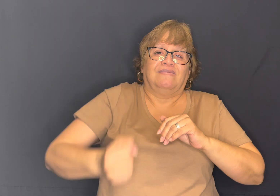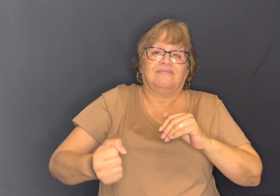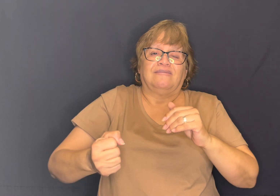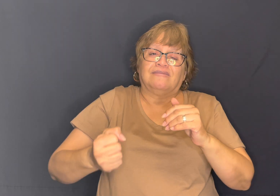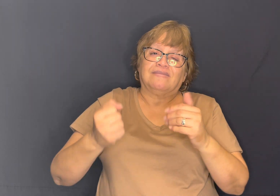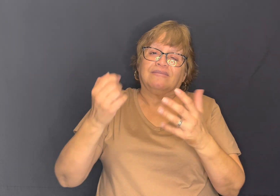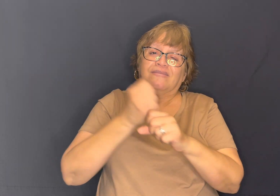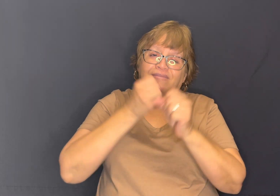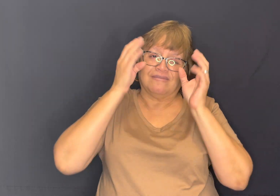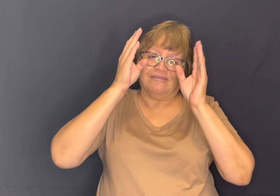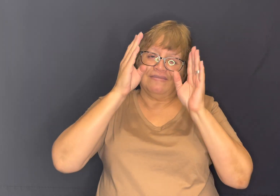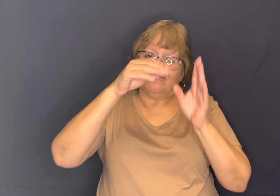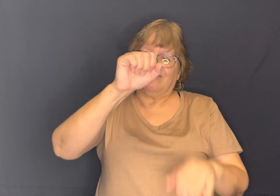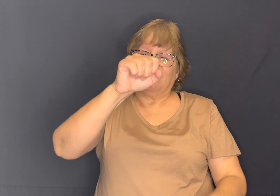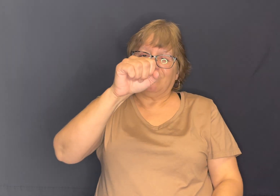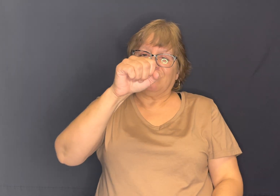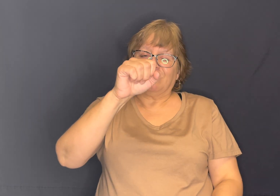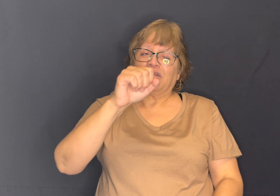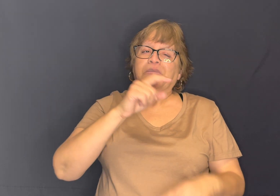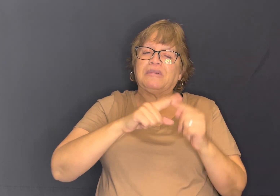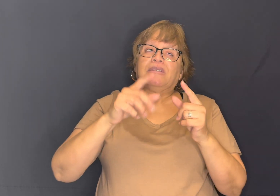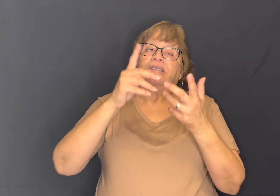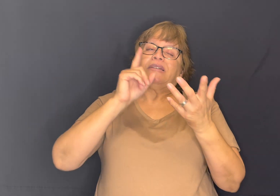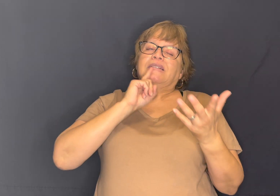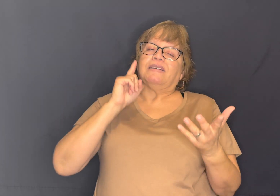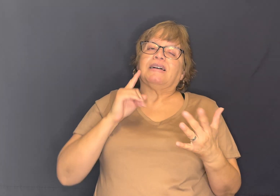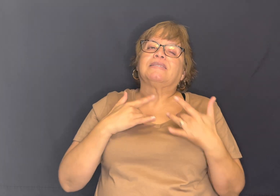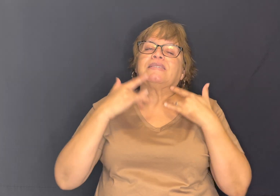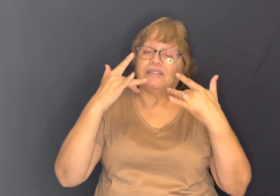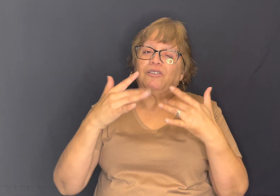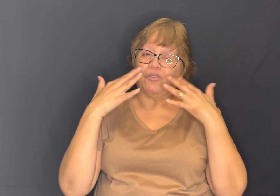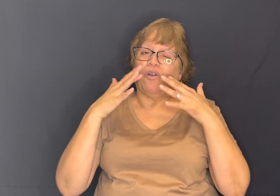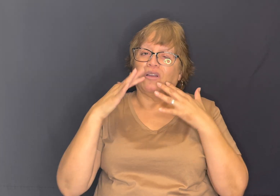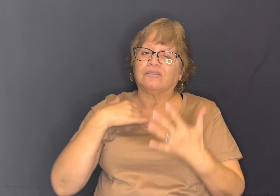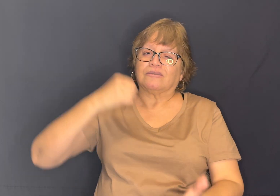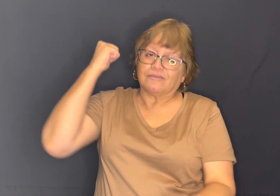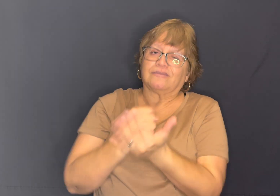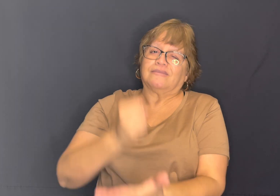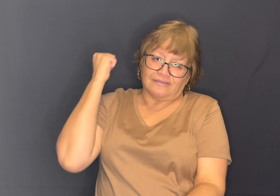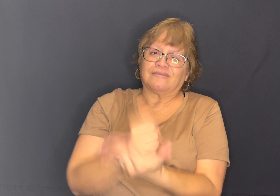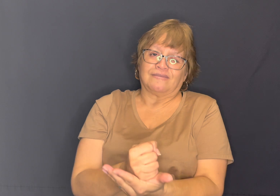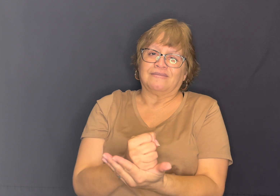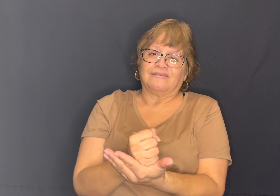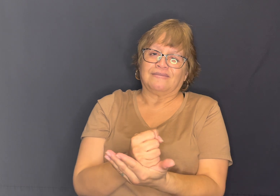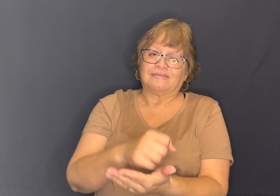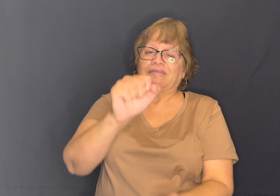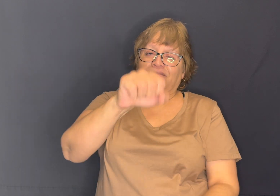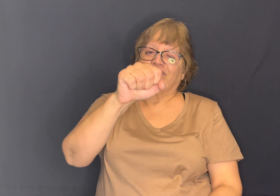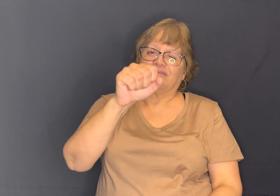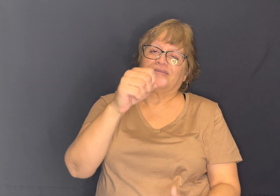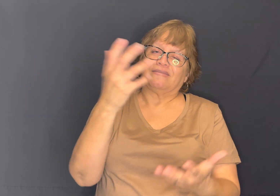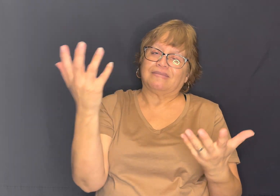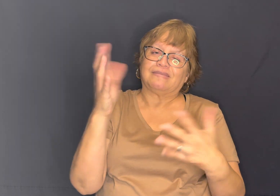tabletop. That's how that we can get deaf people's attention. But just so you know, deaf people tend to be